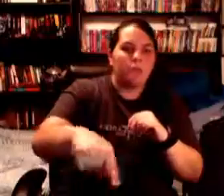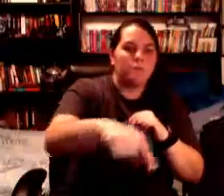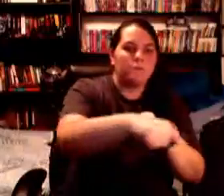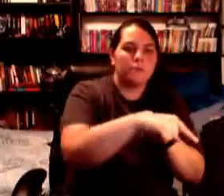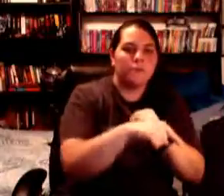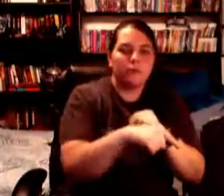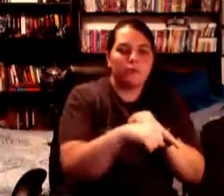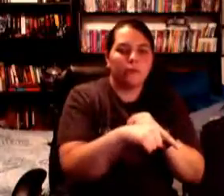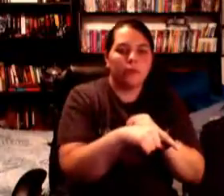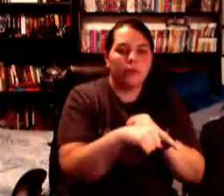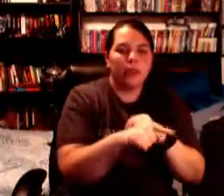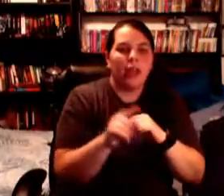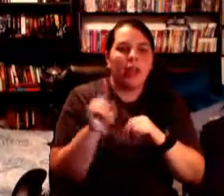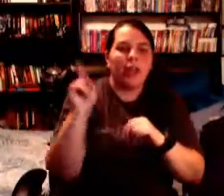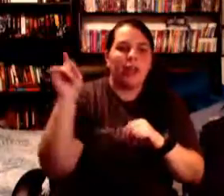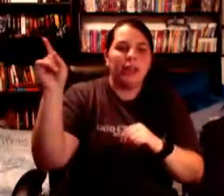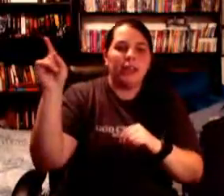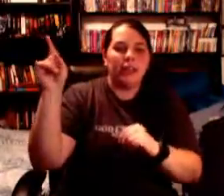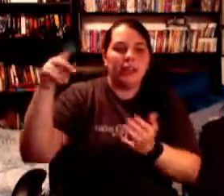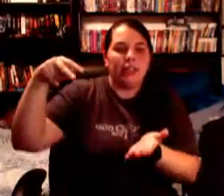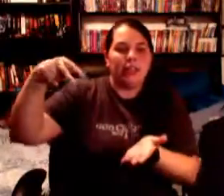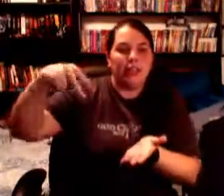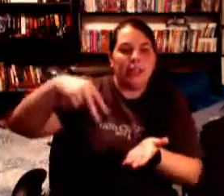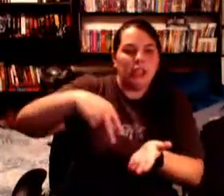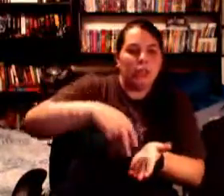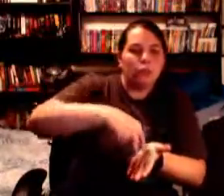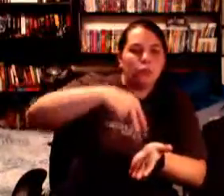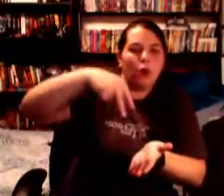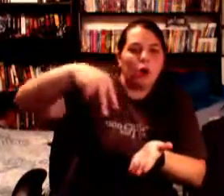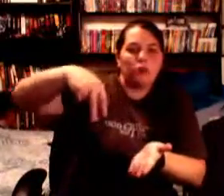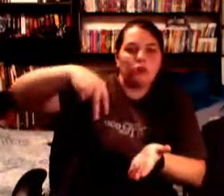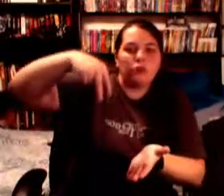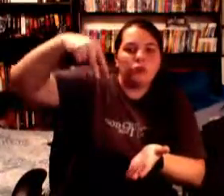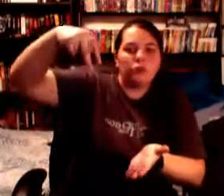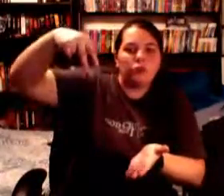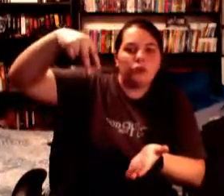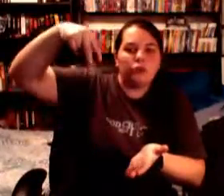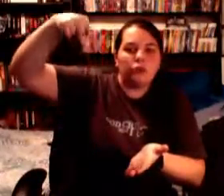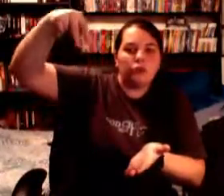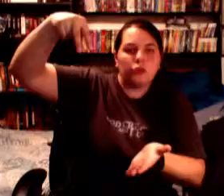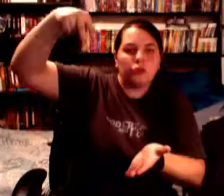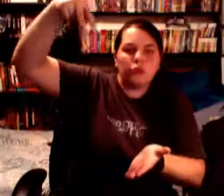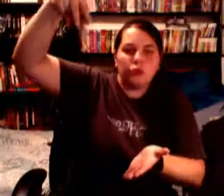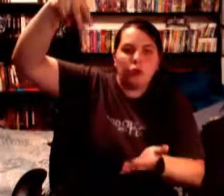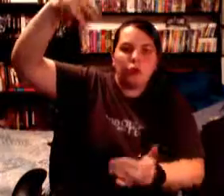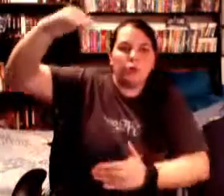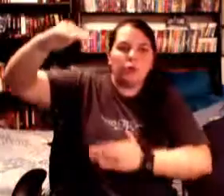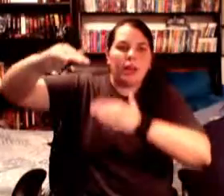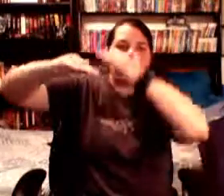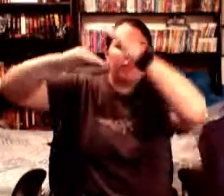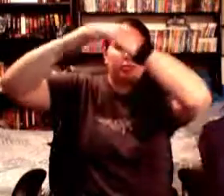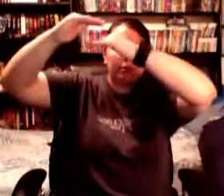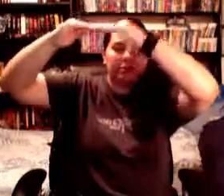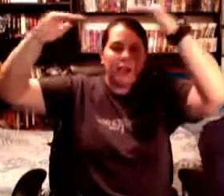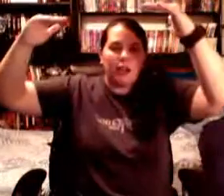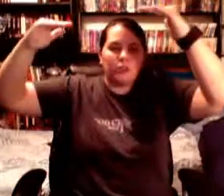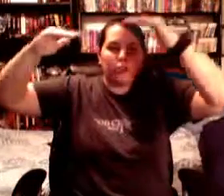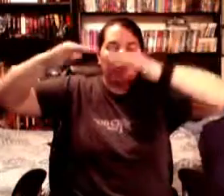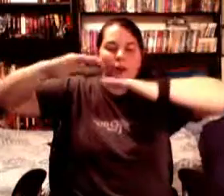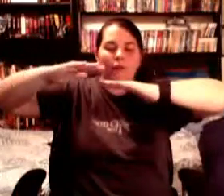them, he rose to the heavens. And so remember,